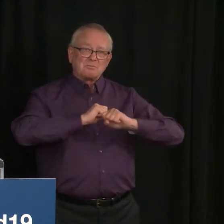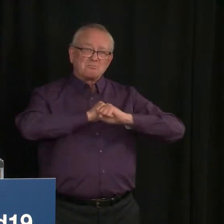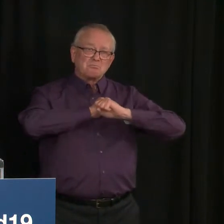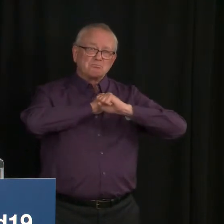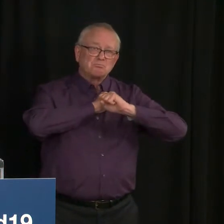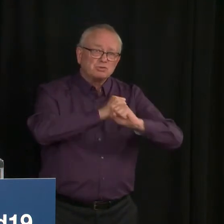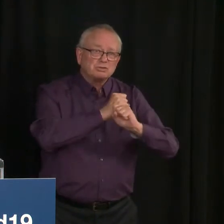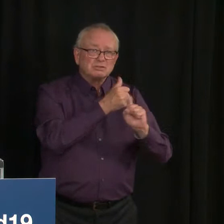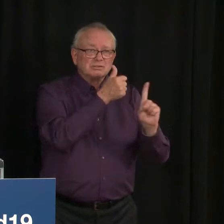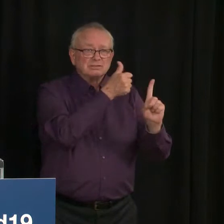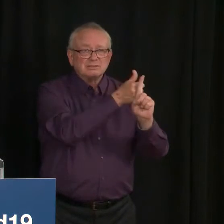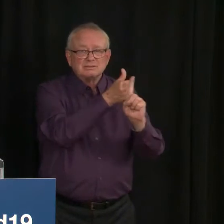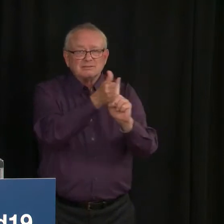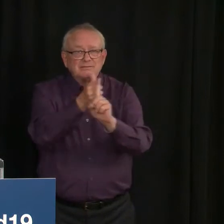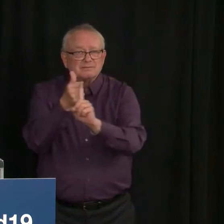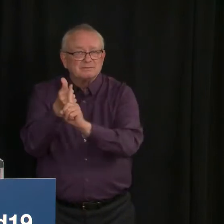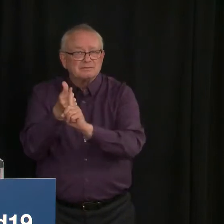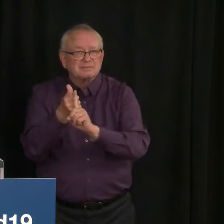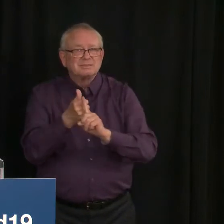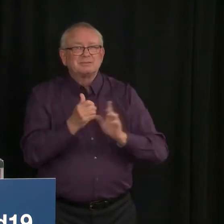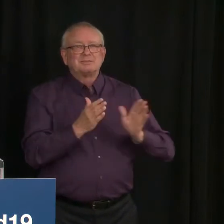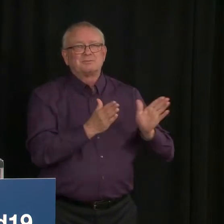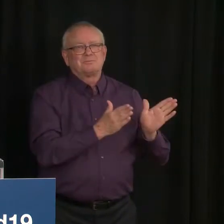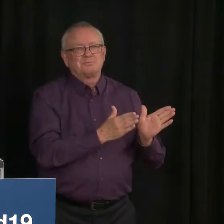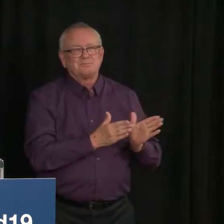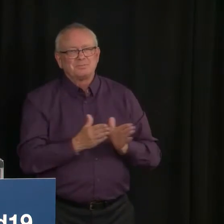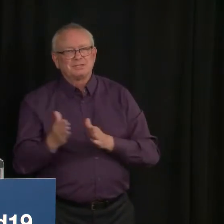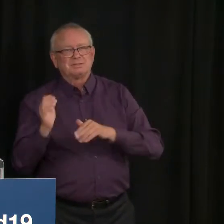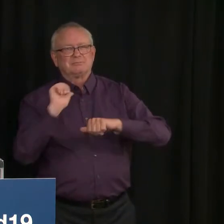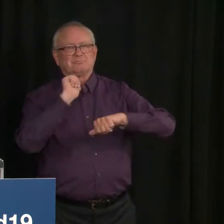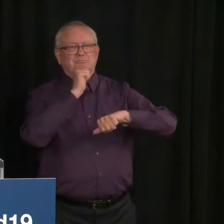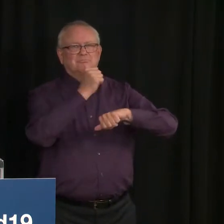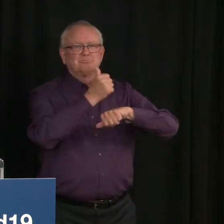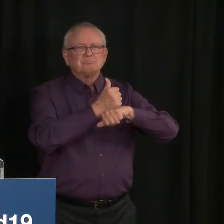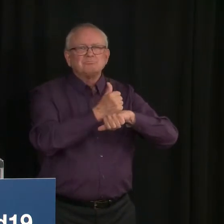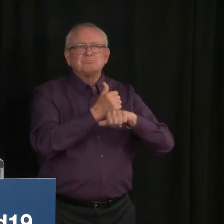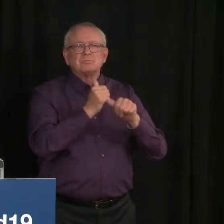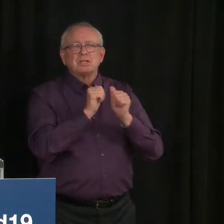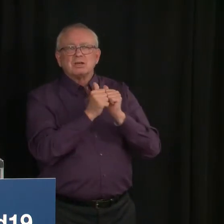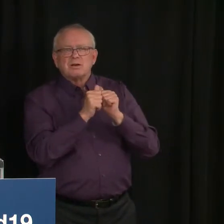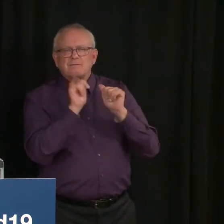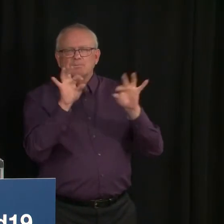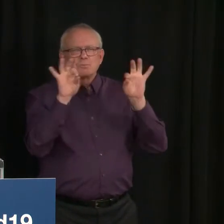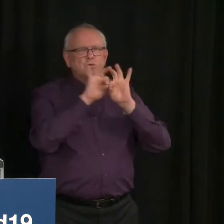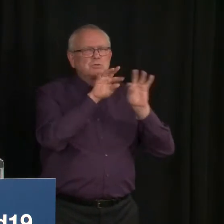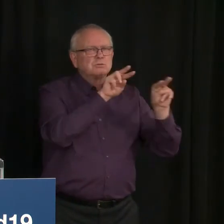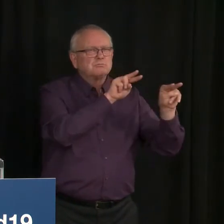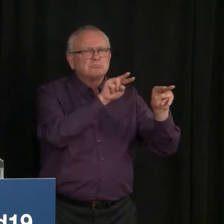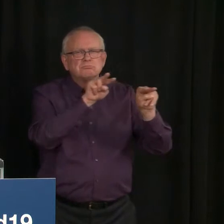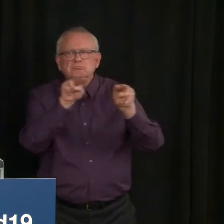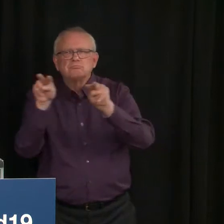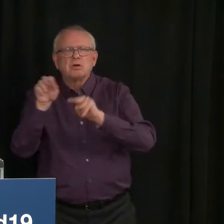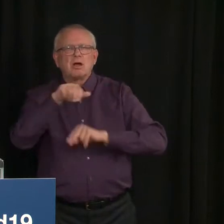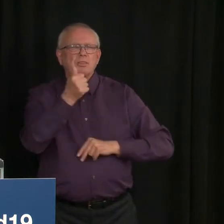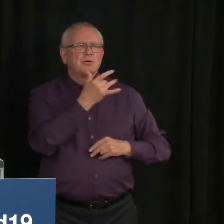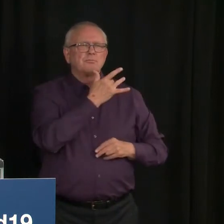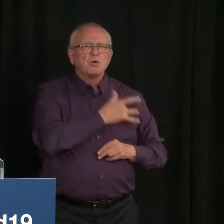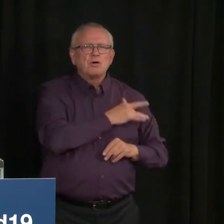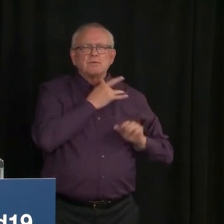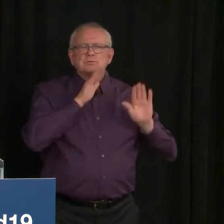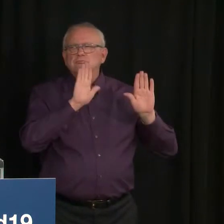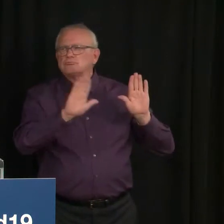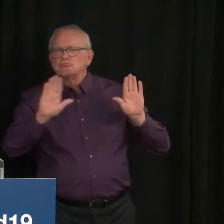the plan that was built was laid out on looking at other jurisdictions, looking at the experiences that other jurisdictions have had after